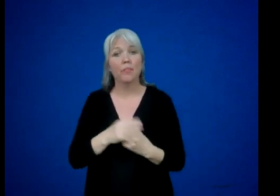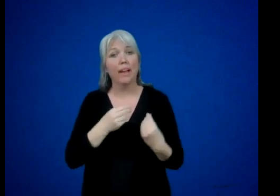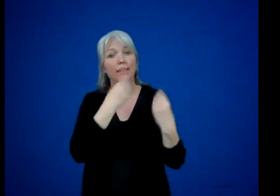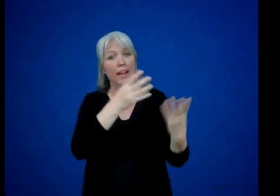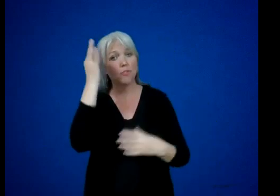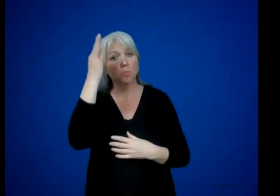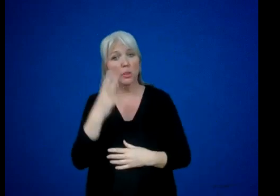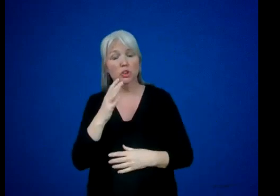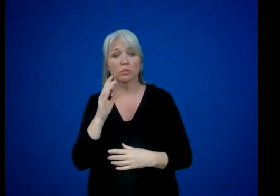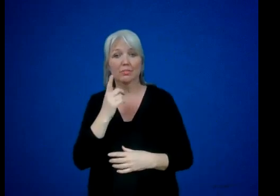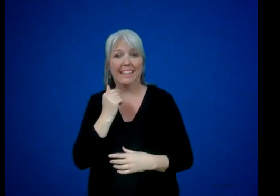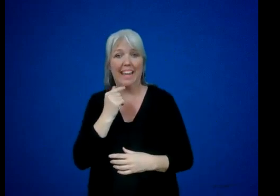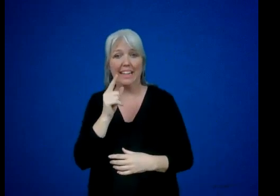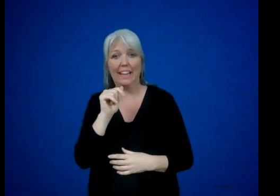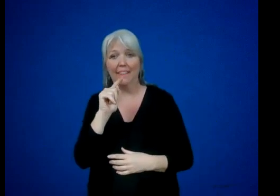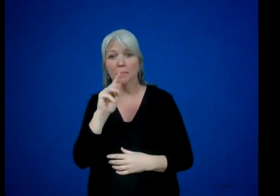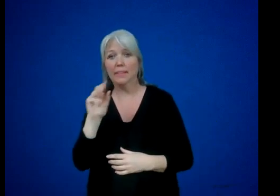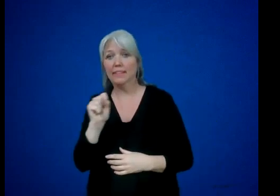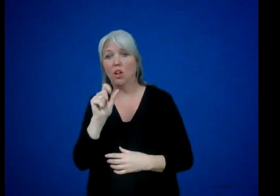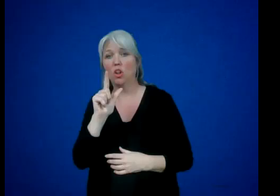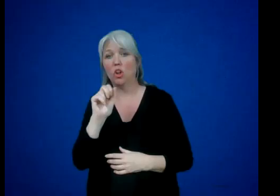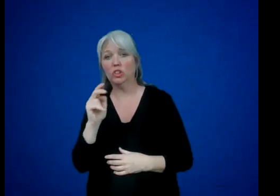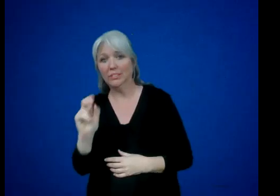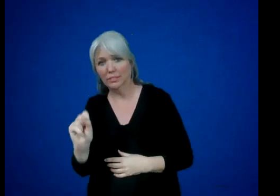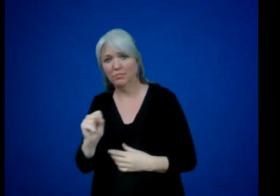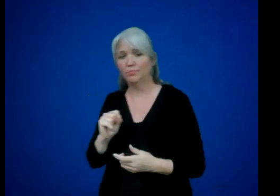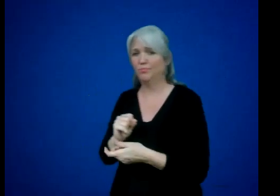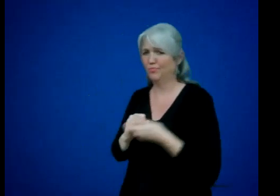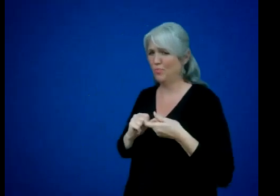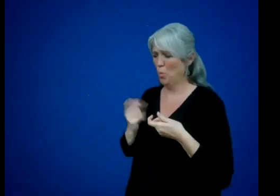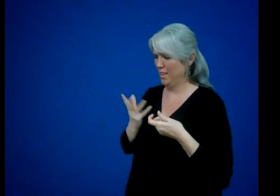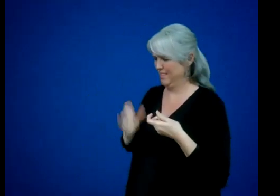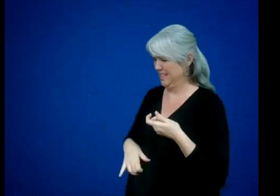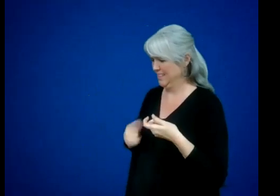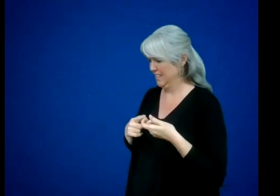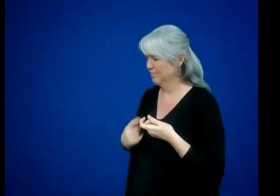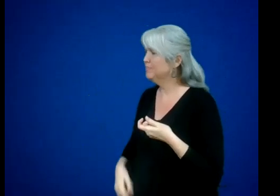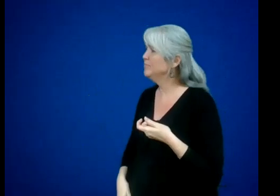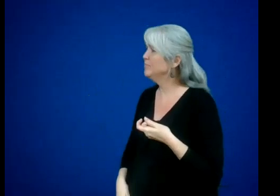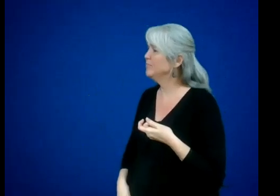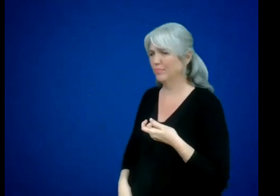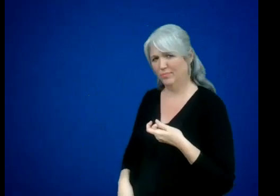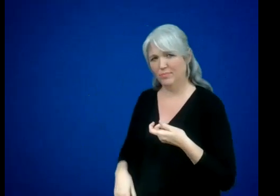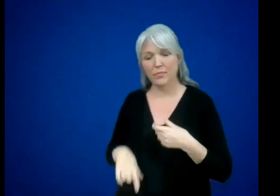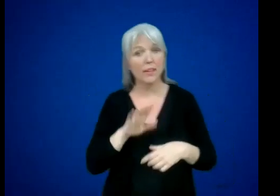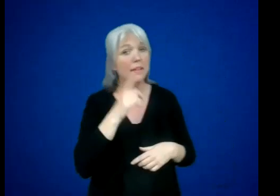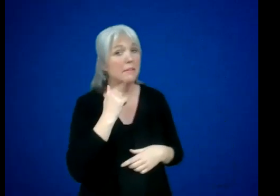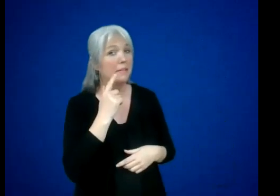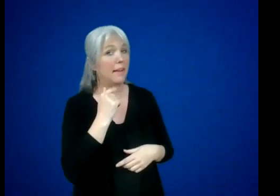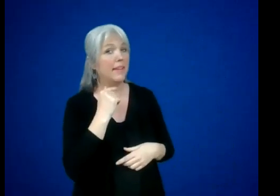right before he kissed me goodnight. "What's this?" he said. "It's some candy that Miss Franny's